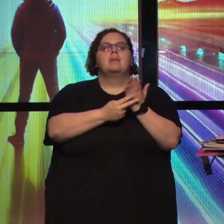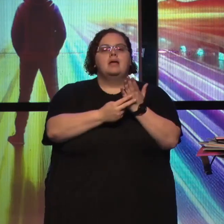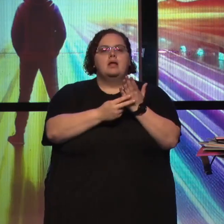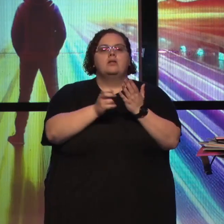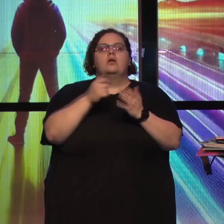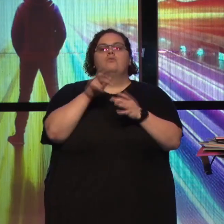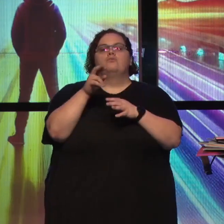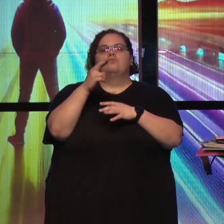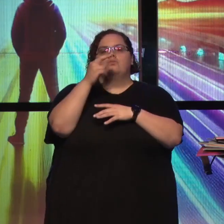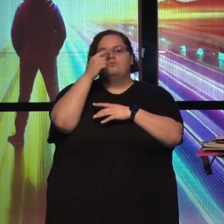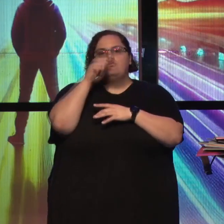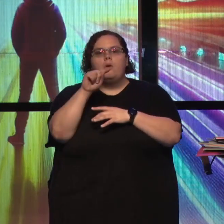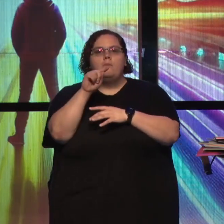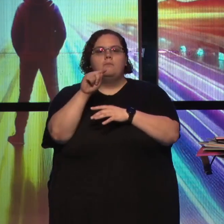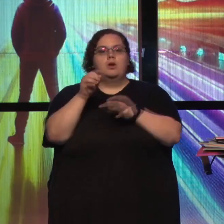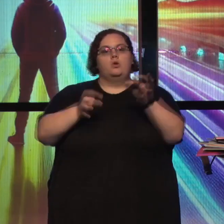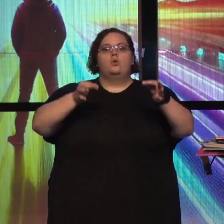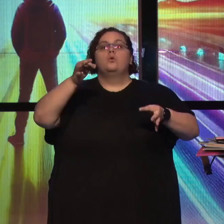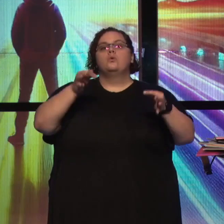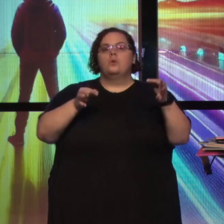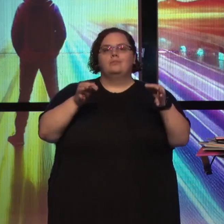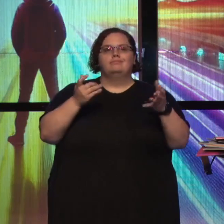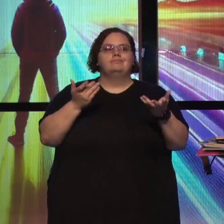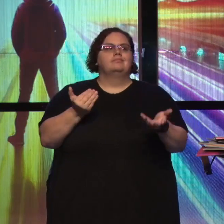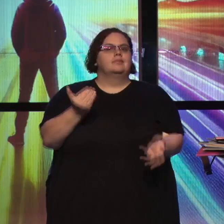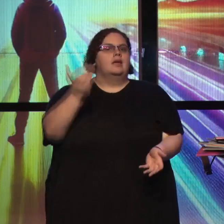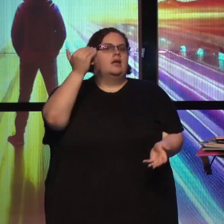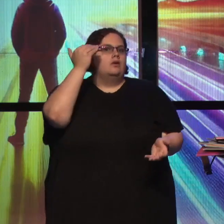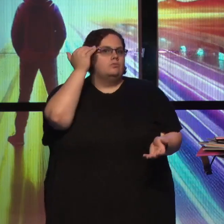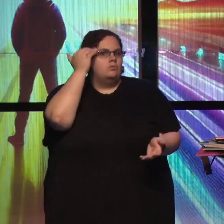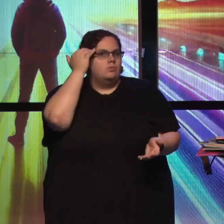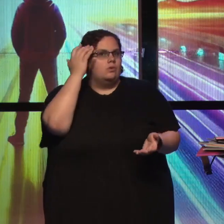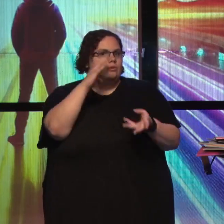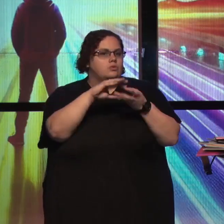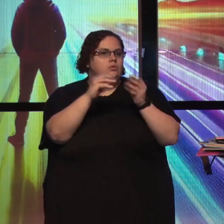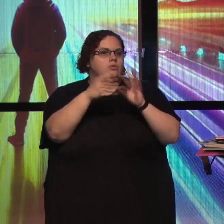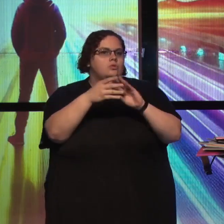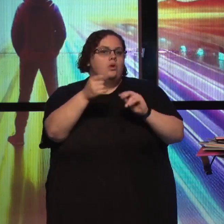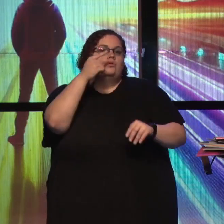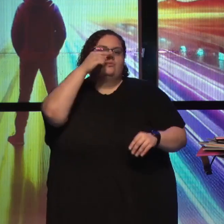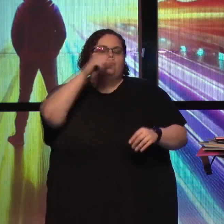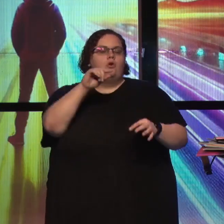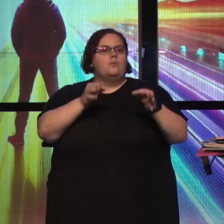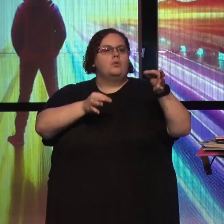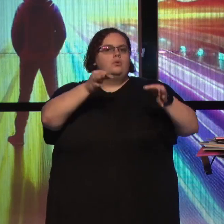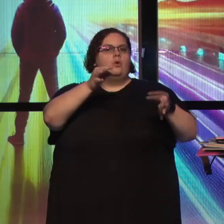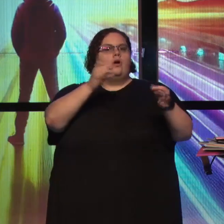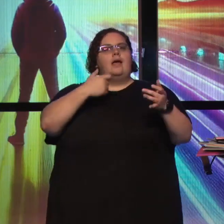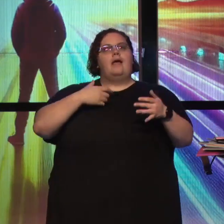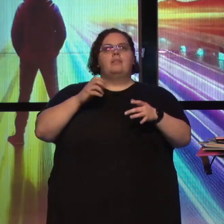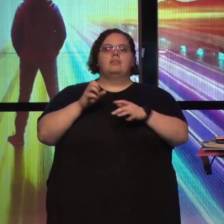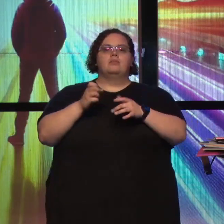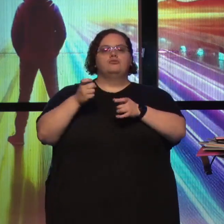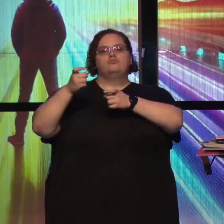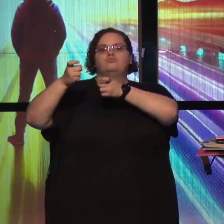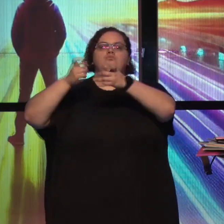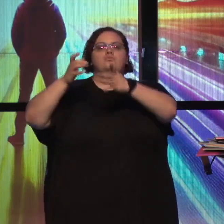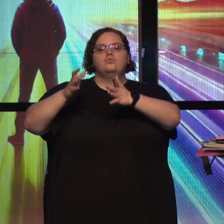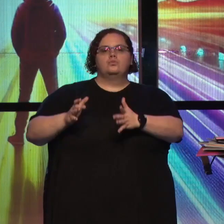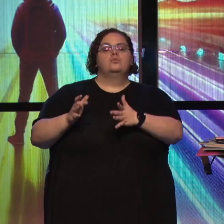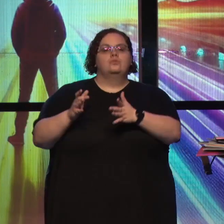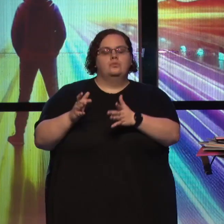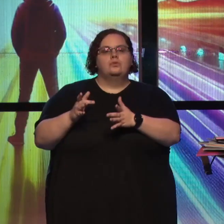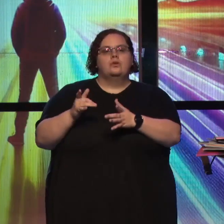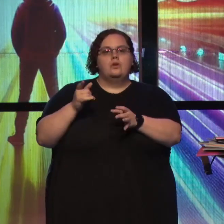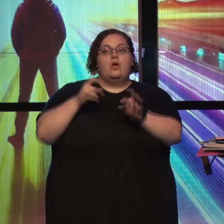court. Because they had heard all the stories about the Roman court and the emperor and the throne room. And they would have read it